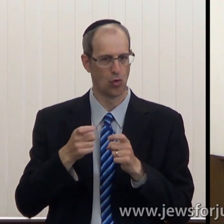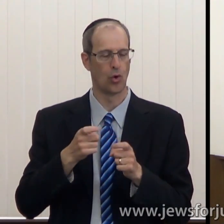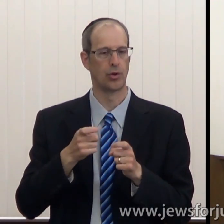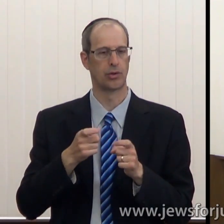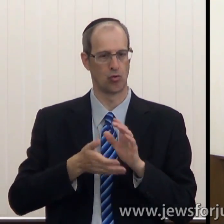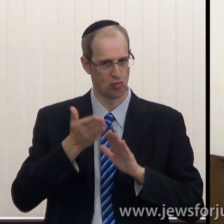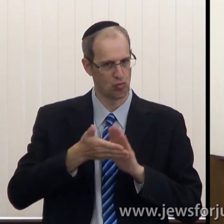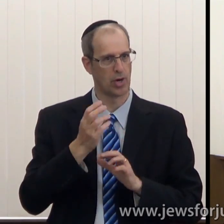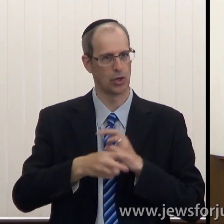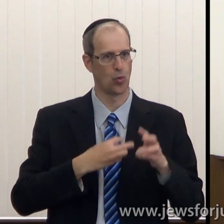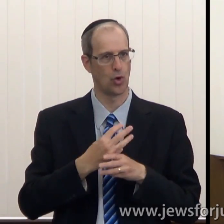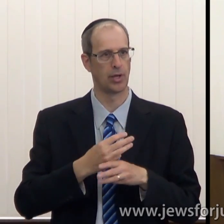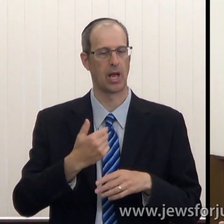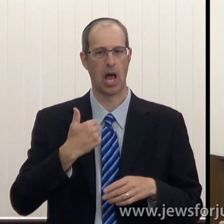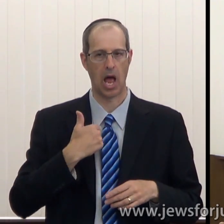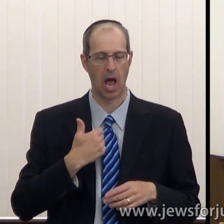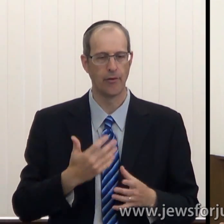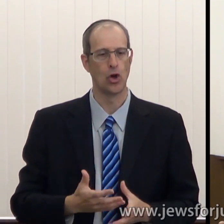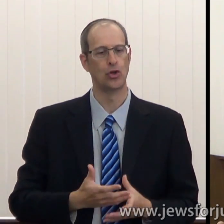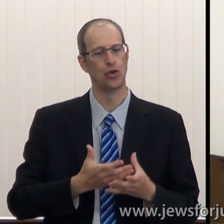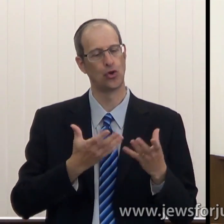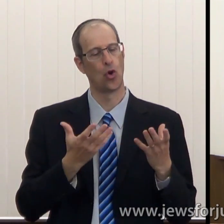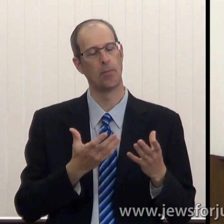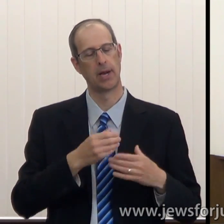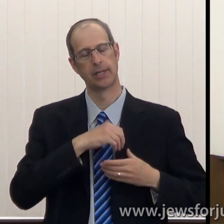a tremendous amount of inner peace.